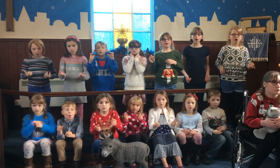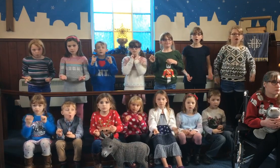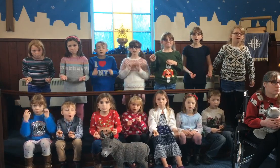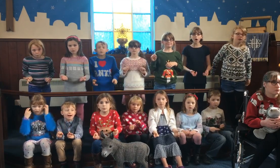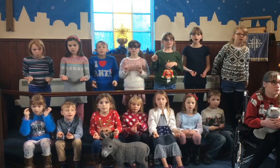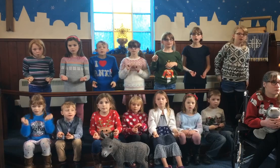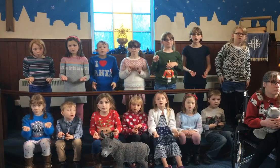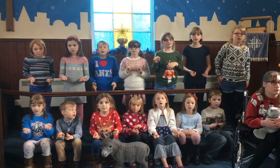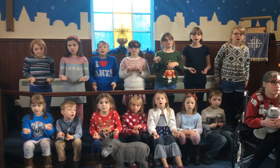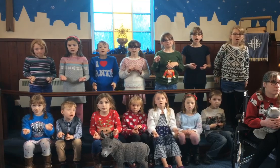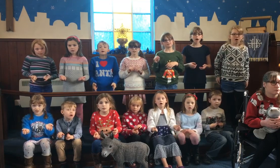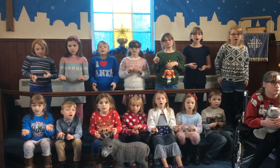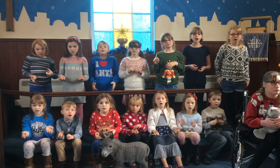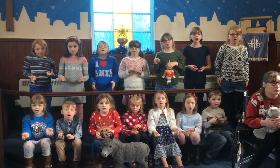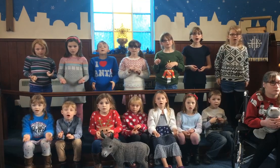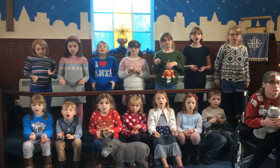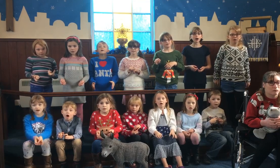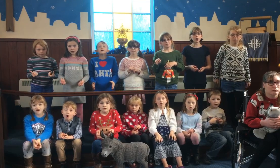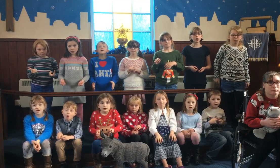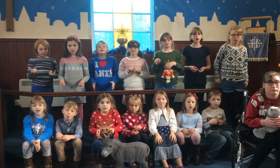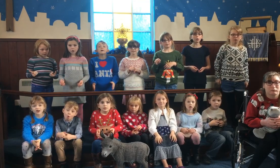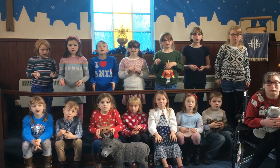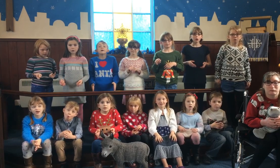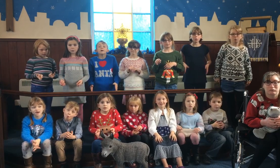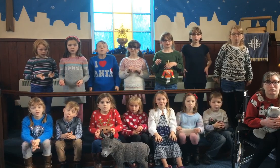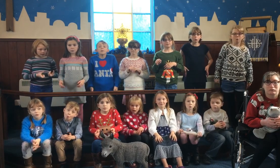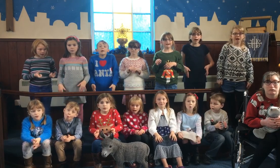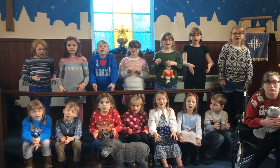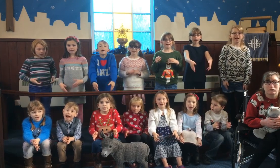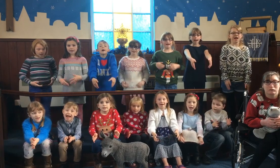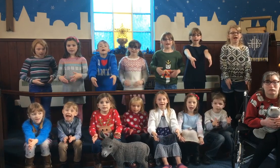home away.